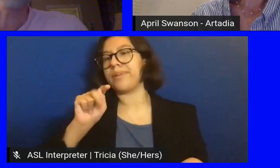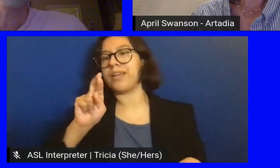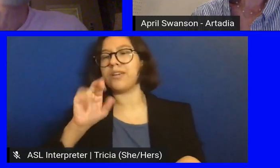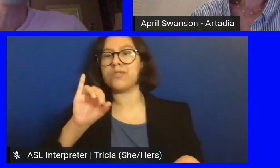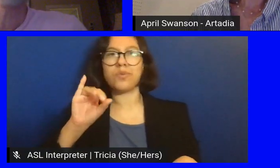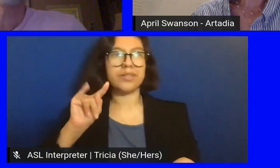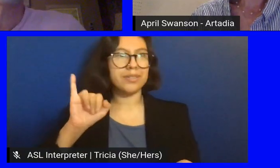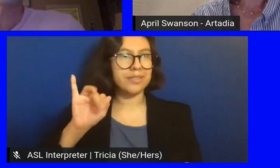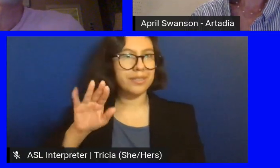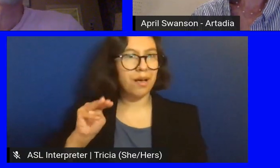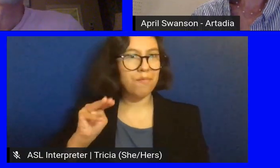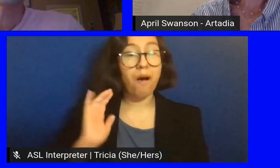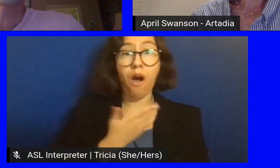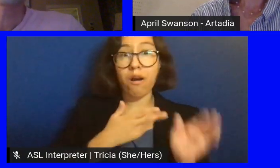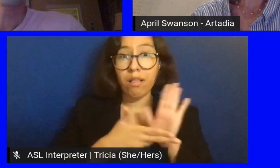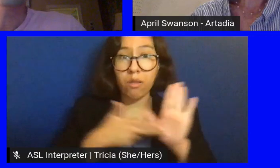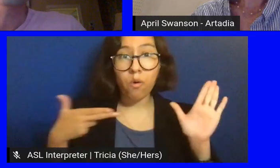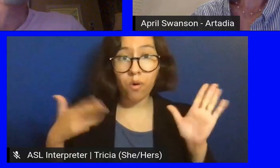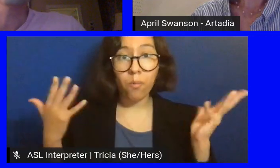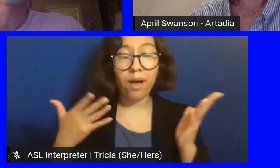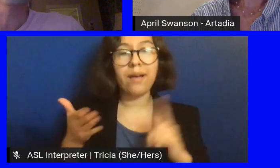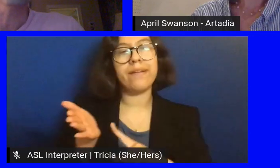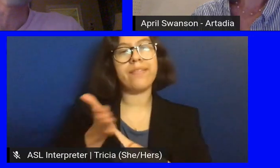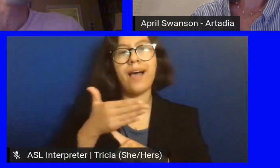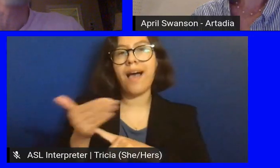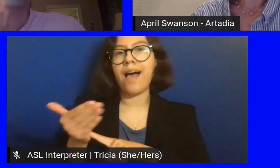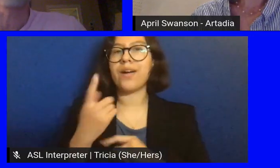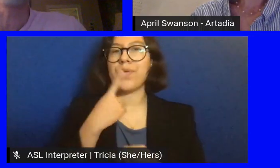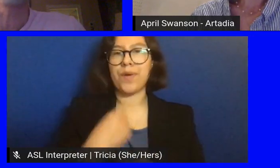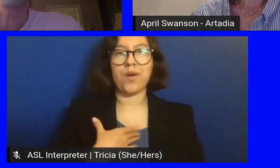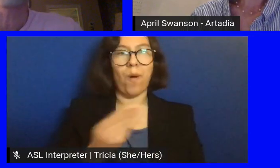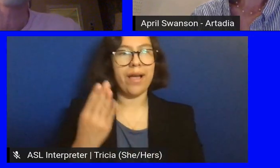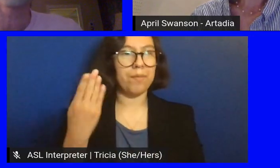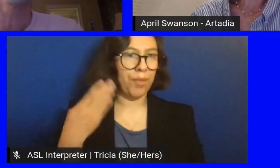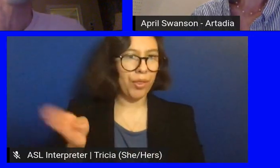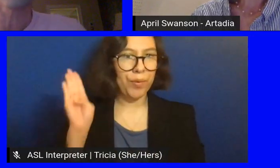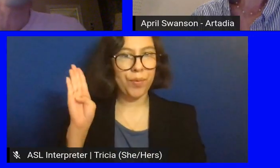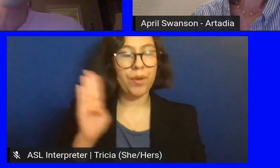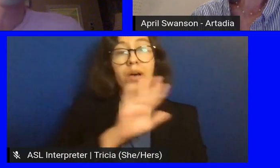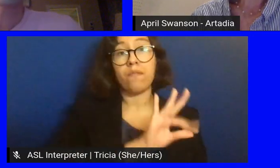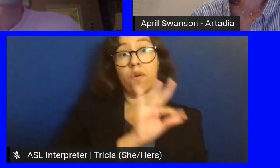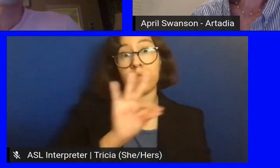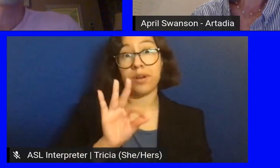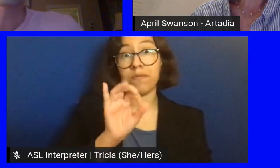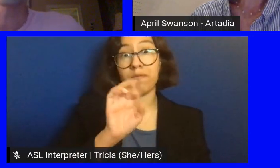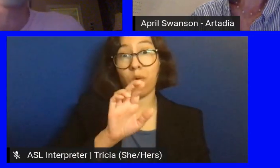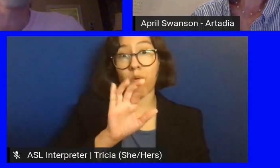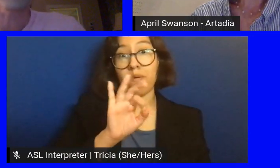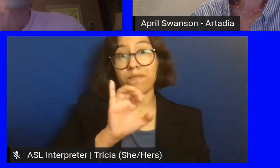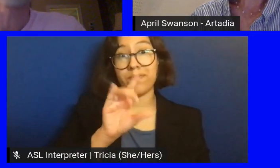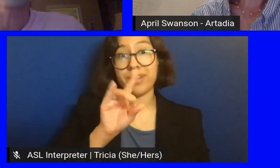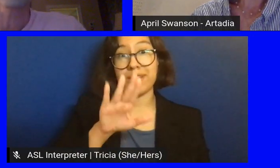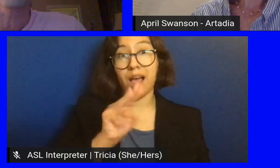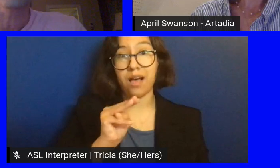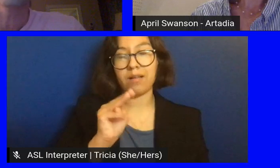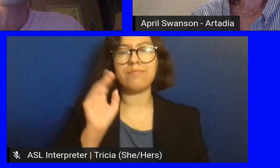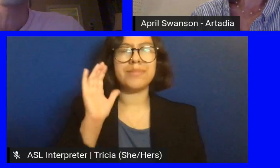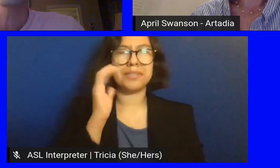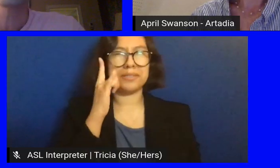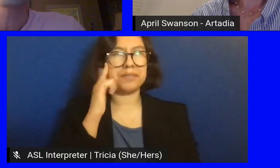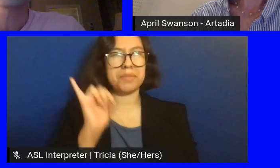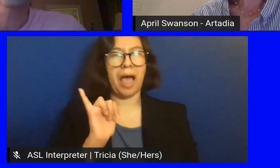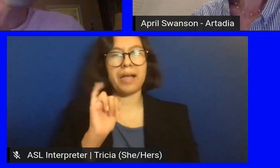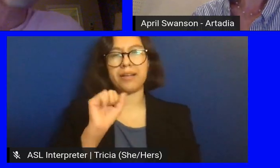is a flag in red, white, and blue. You know, our name Four Freedoms sounds a lot like one of these Super PAC kind of